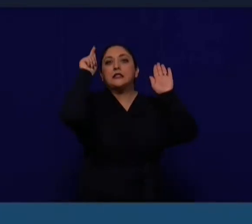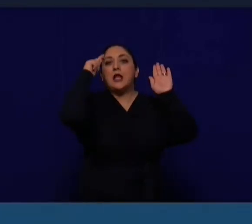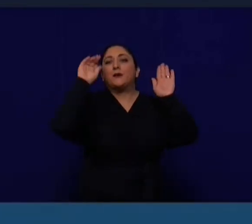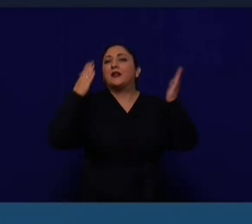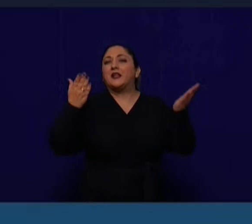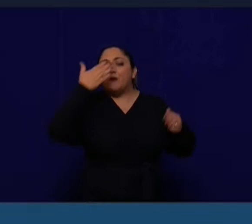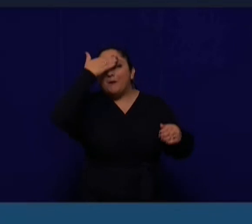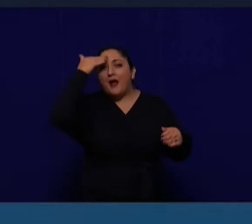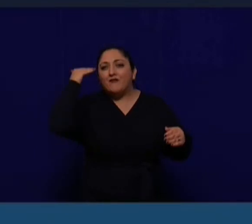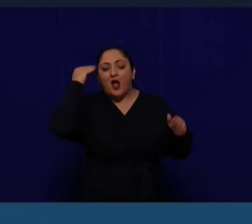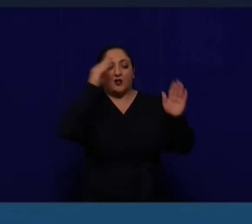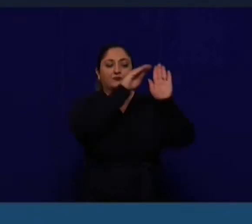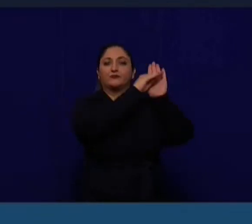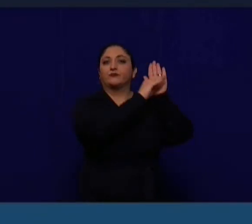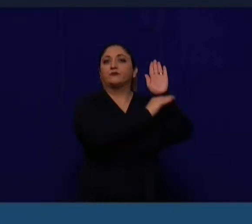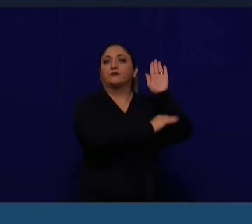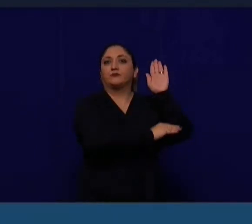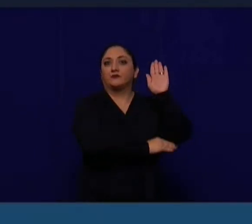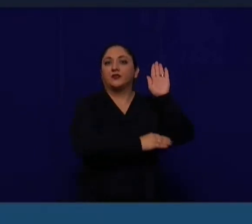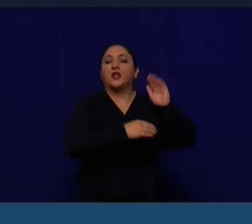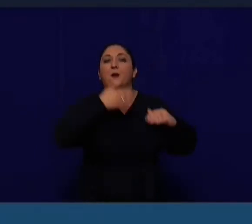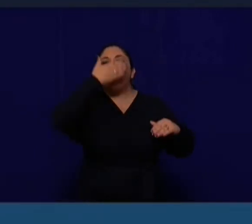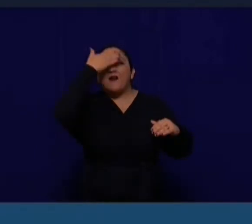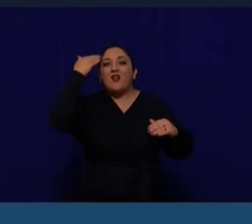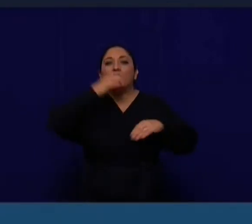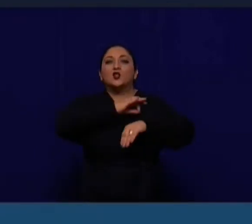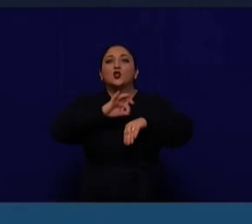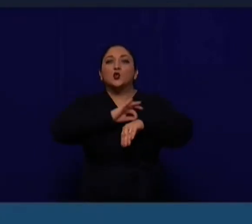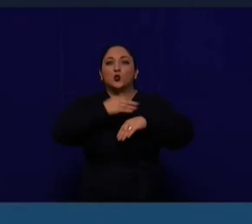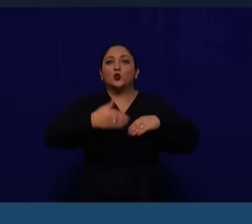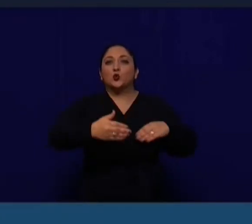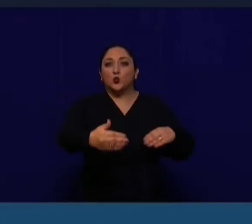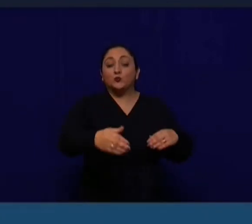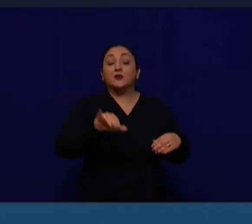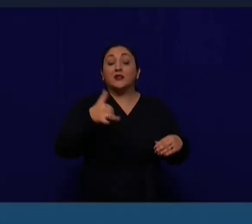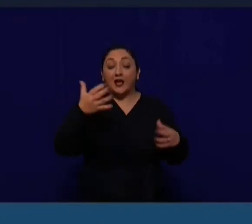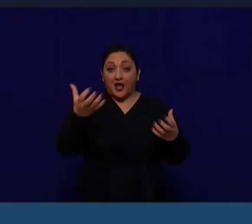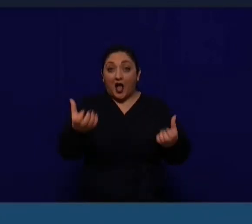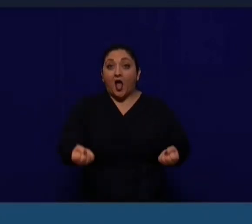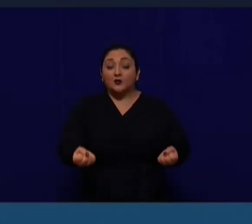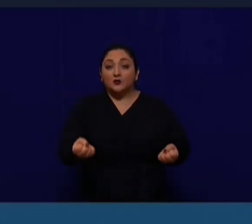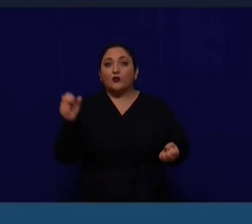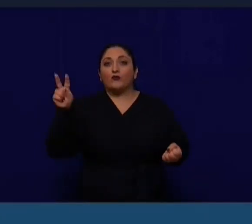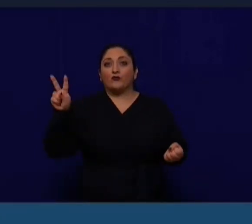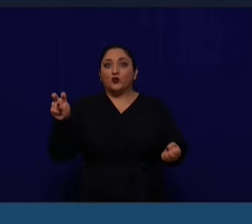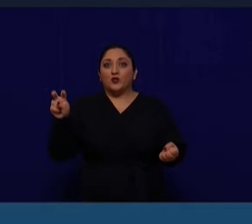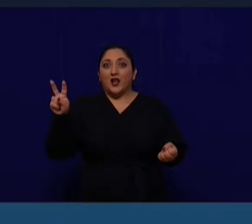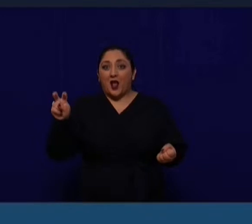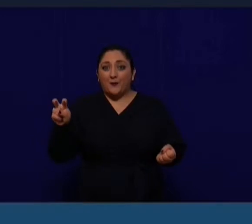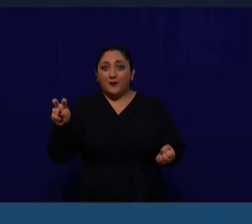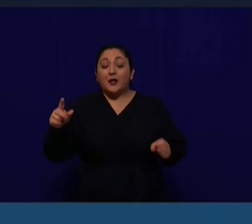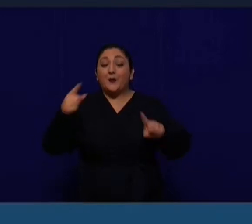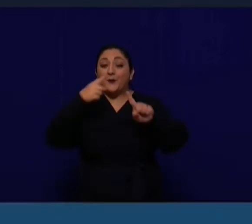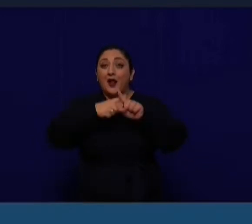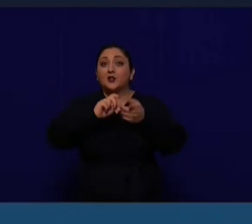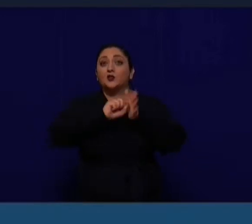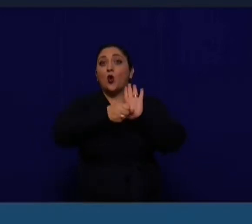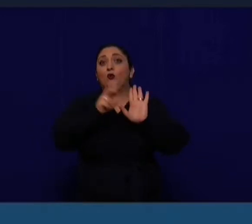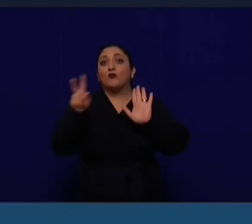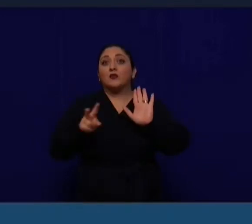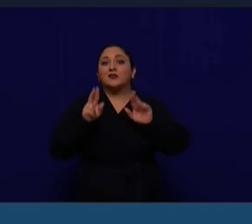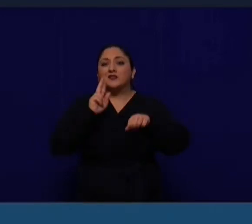kroniċi mediċi li dawn meta persuna ikun b'dawn il-kundizzjonijiet jaqbdu l-COVID ħajkollu iktar ċans li